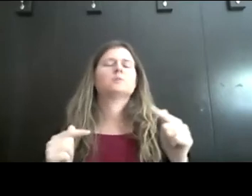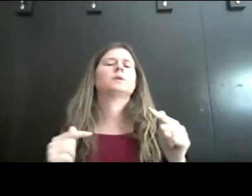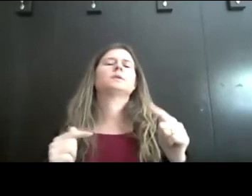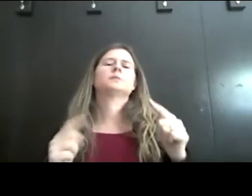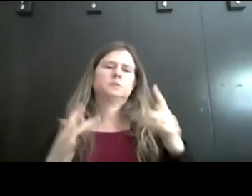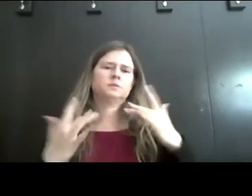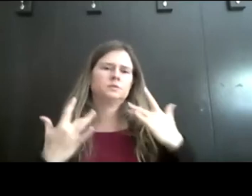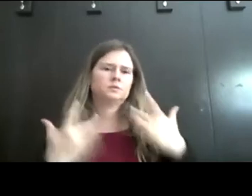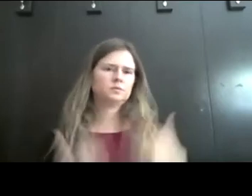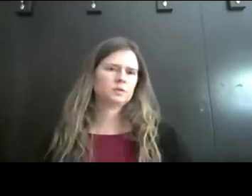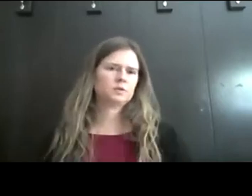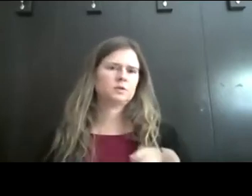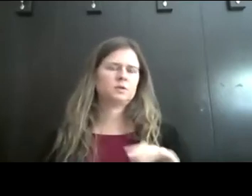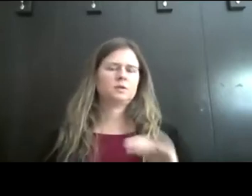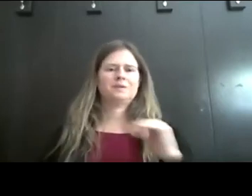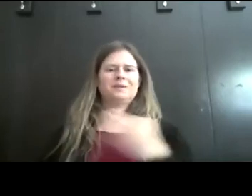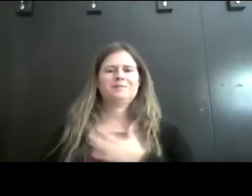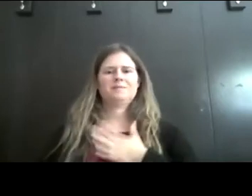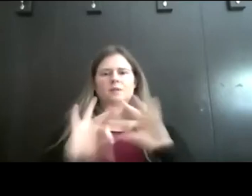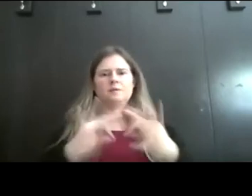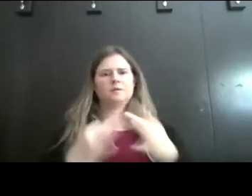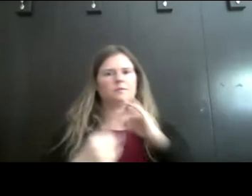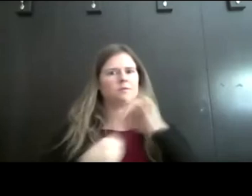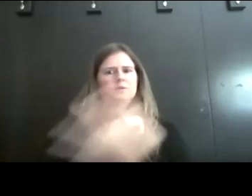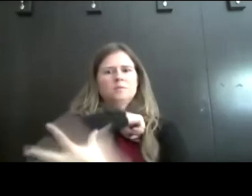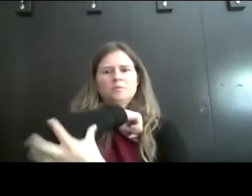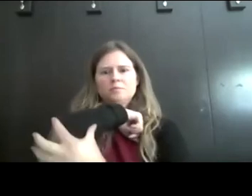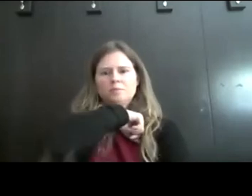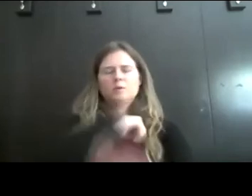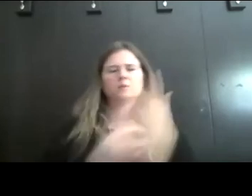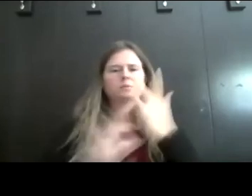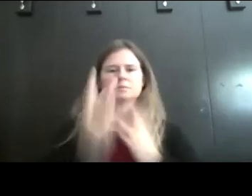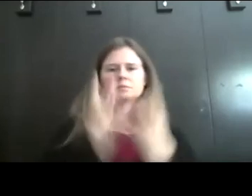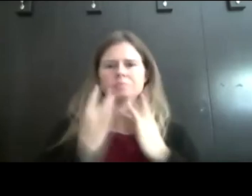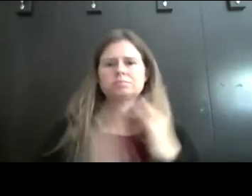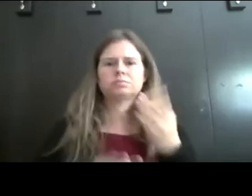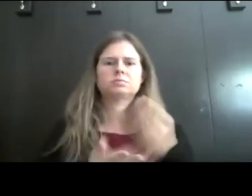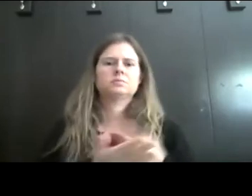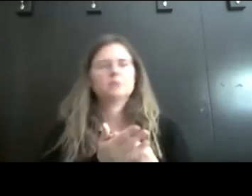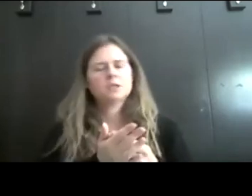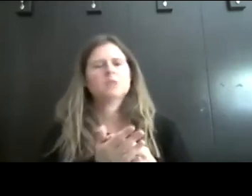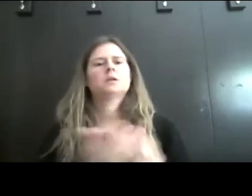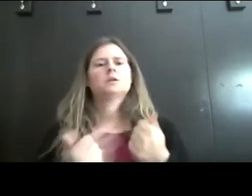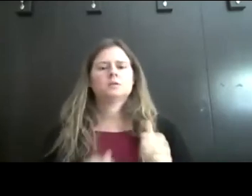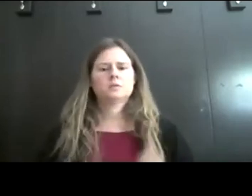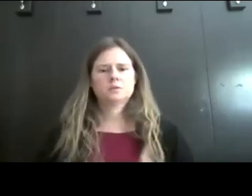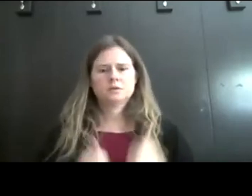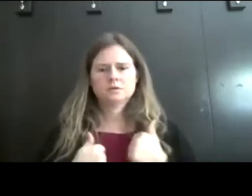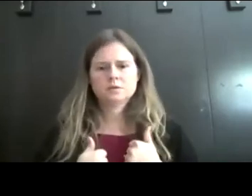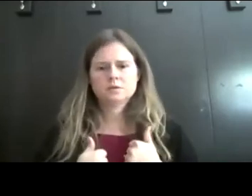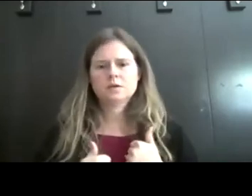a typical poor family in America trying to survive the Depression. You know, hand-me-down